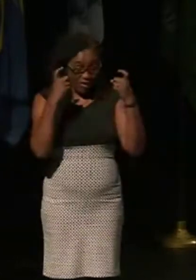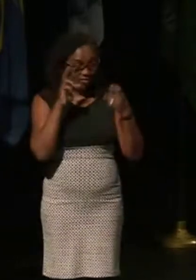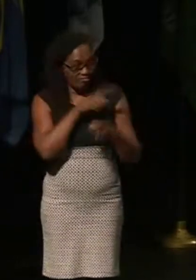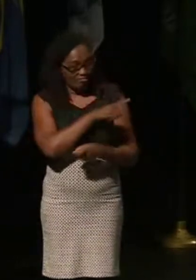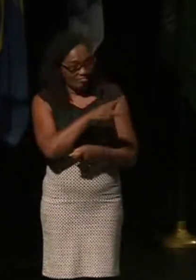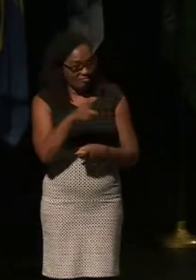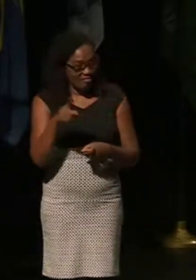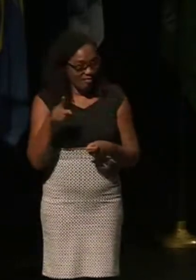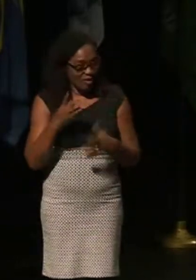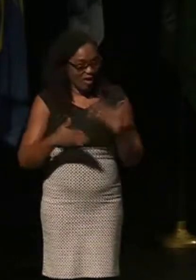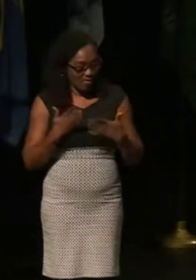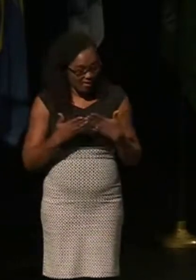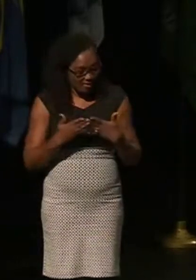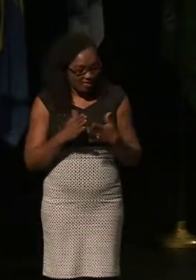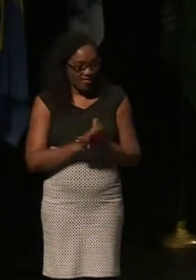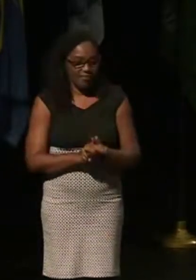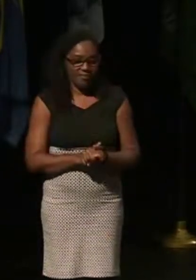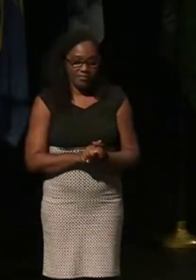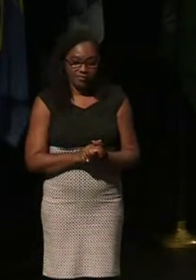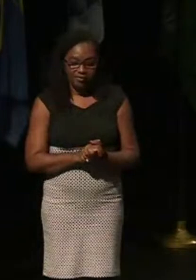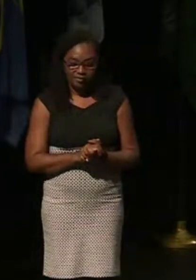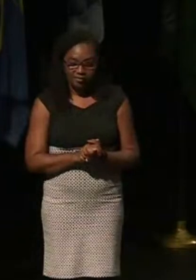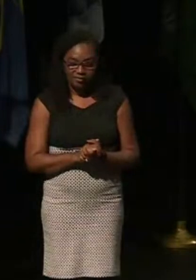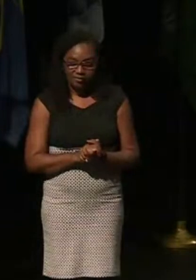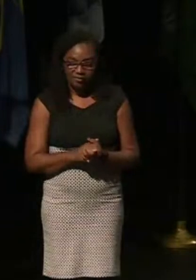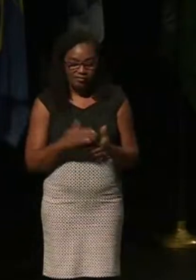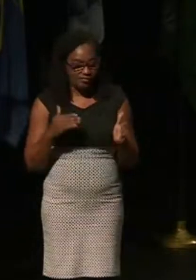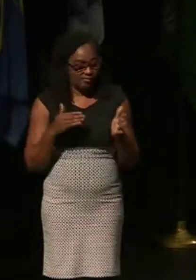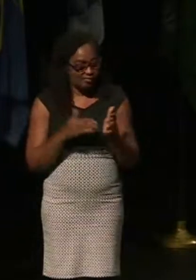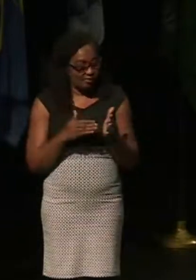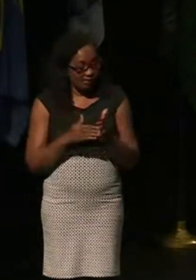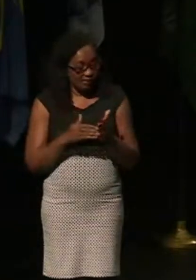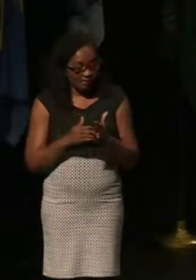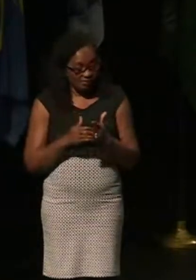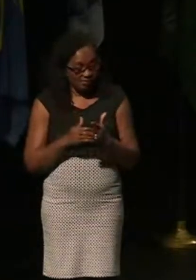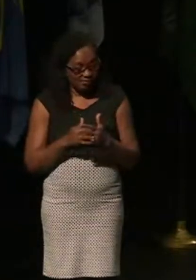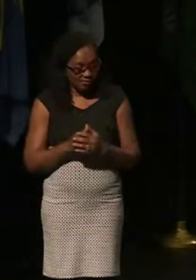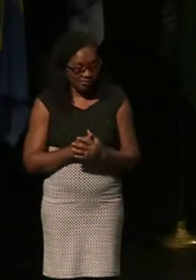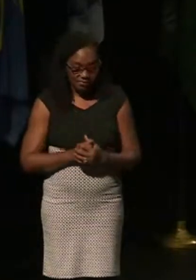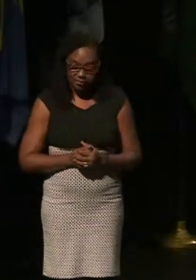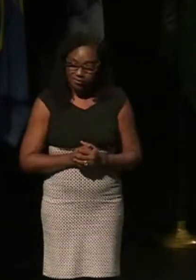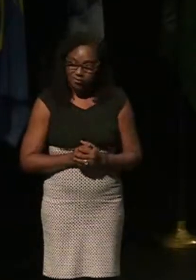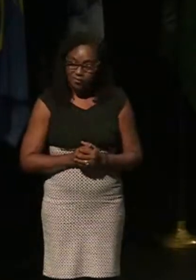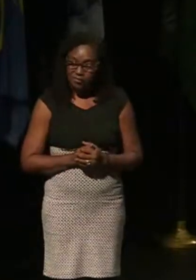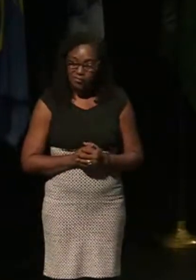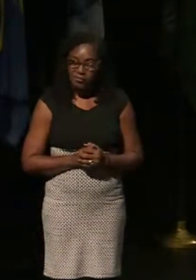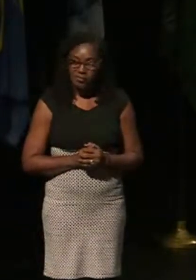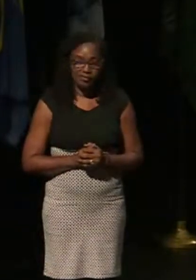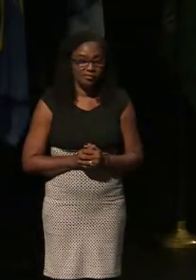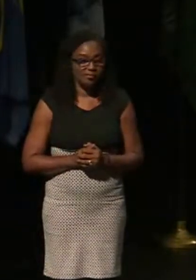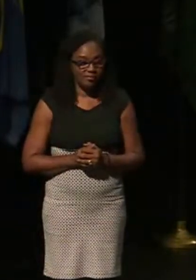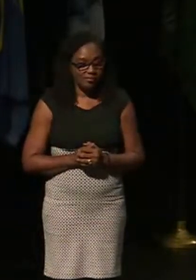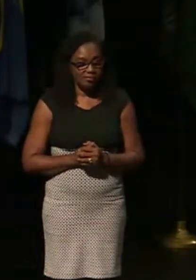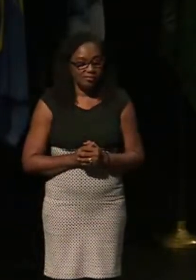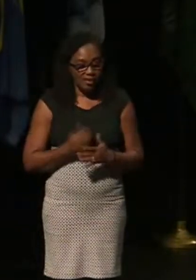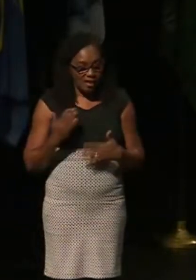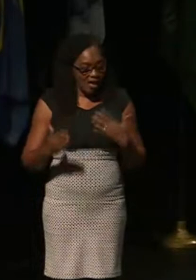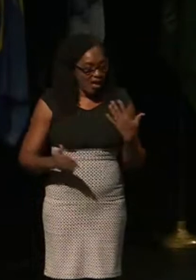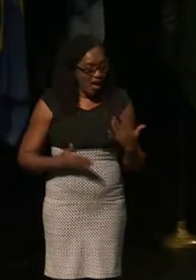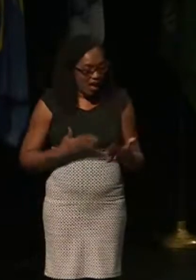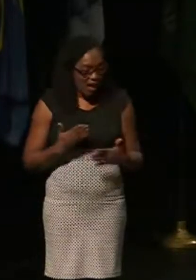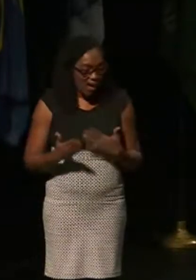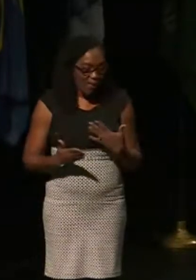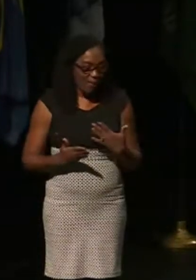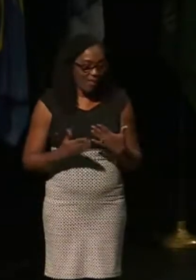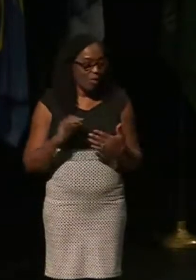moment before it passes. And again, once more, to be grateful to those who have helped you